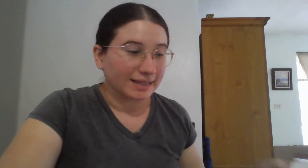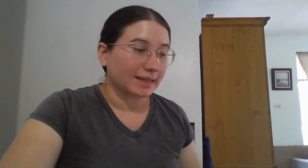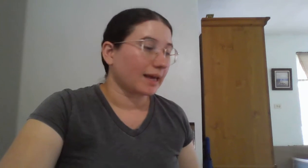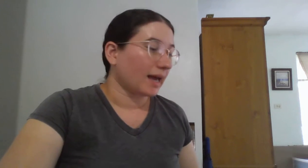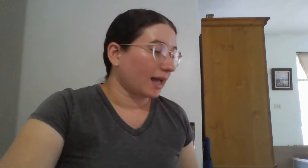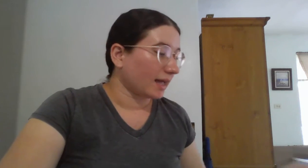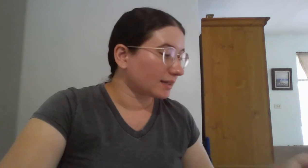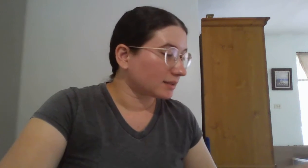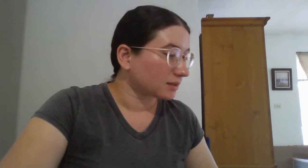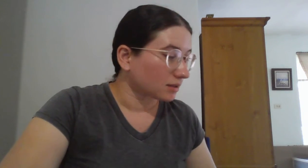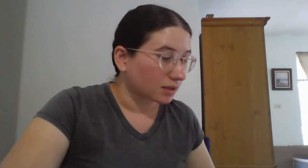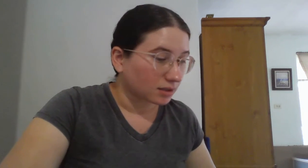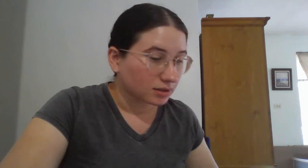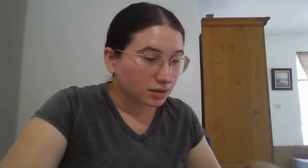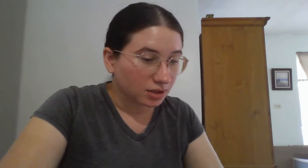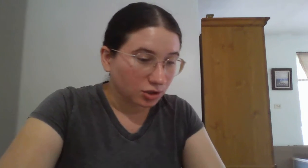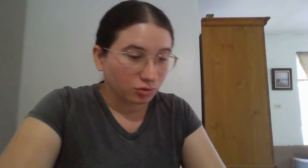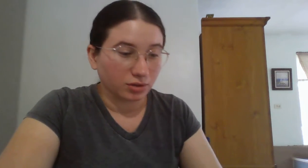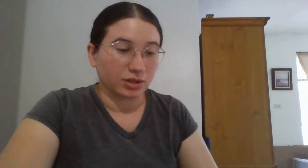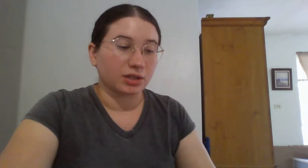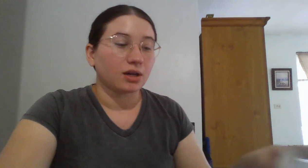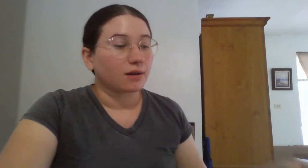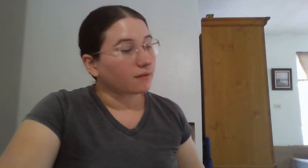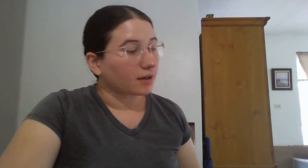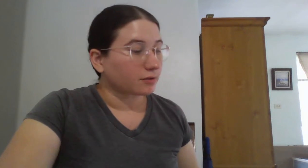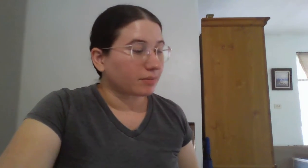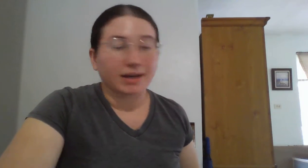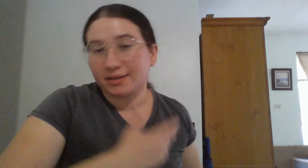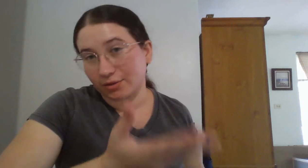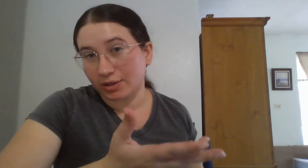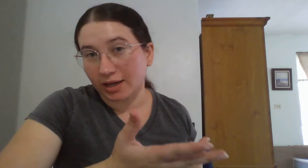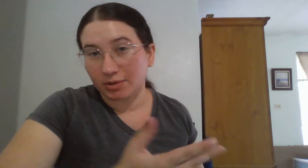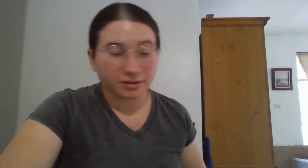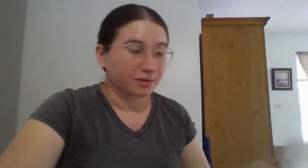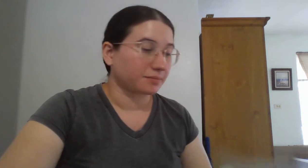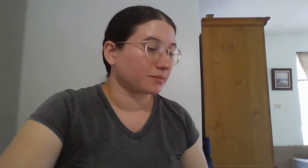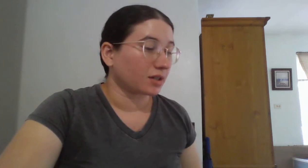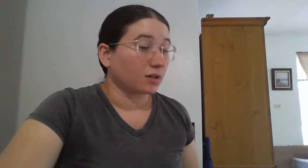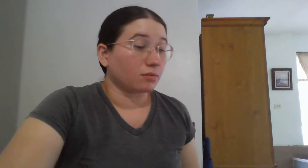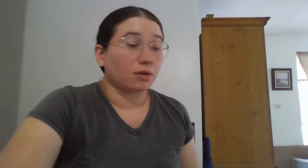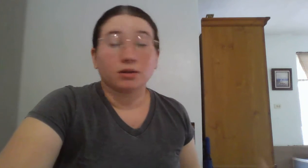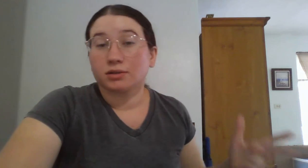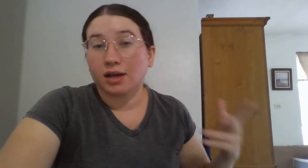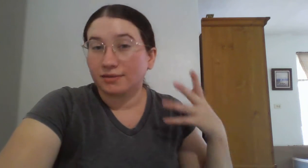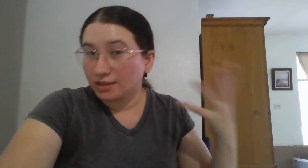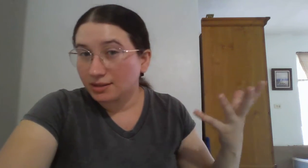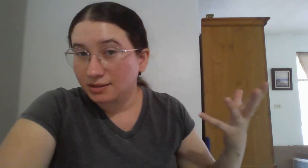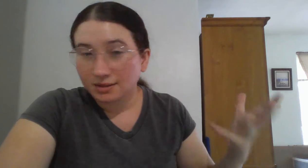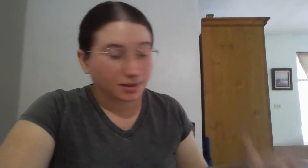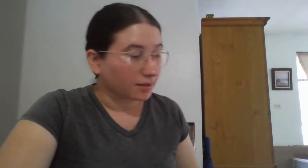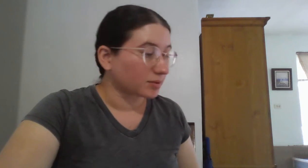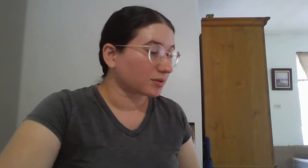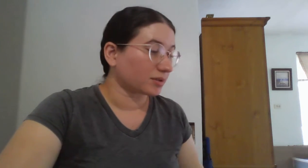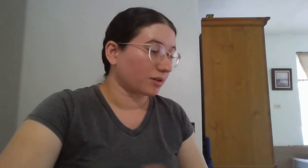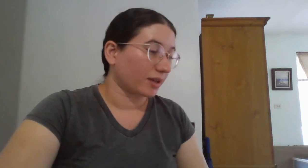repeatedly, and continually, followed by vocabulary. You'll also have sentence examples and all